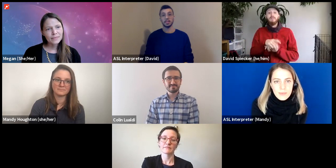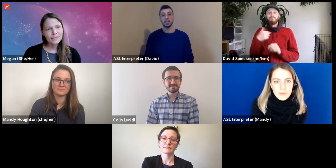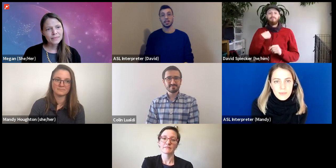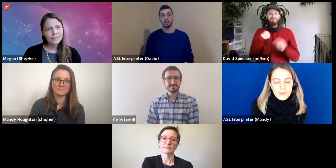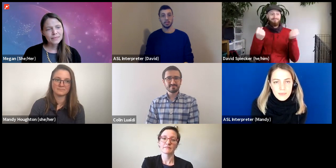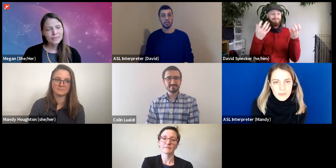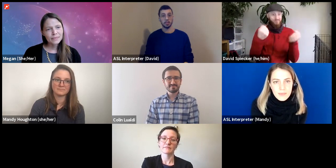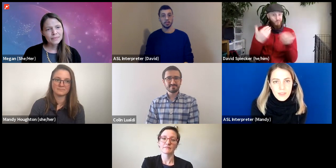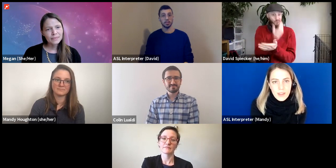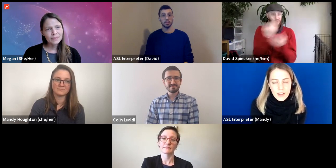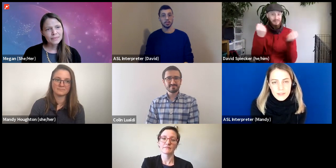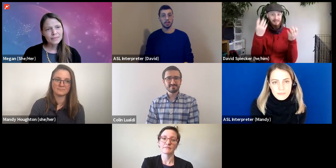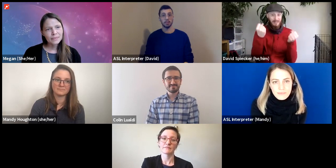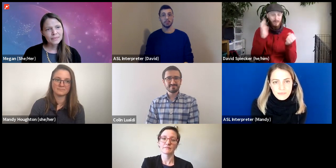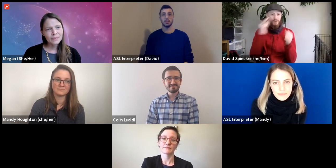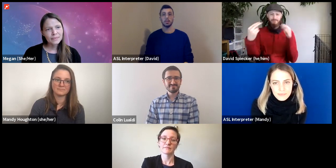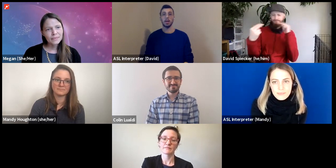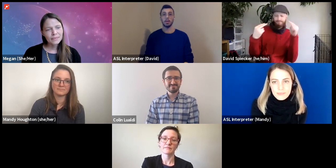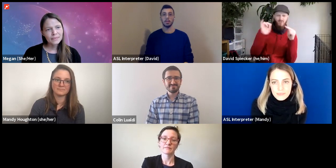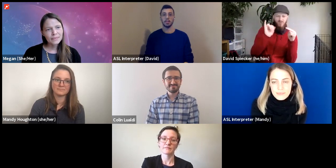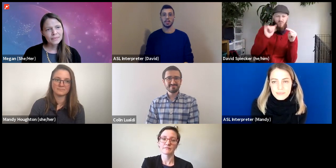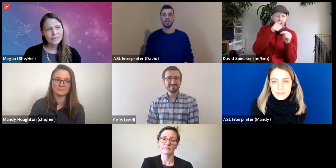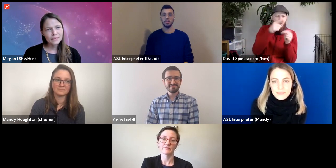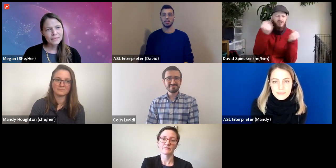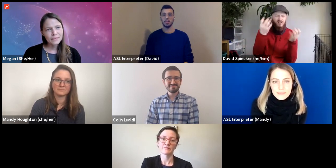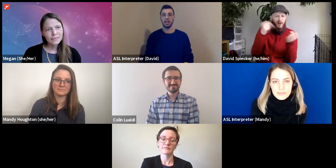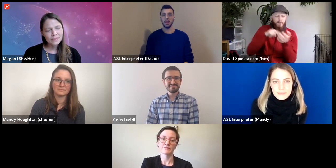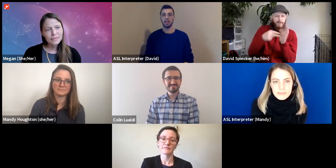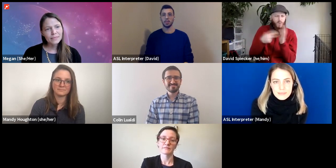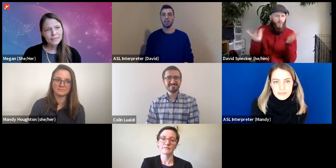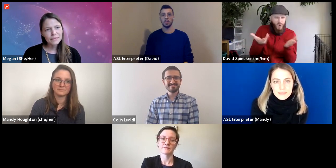some signs that they learned at the university themselves. So I would be signing a